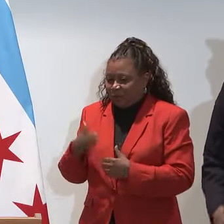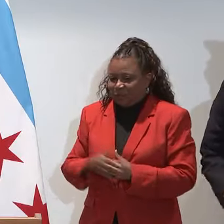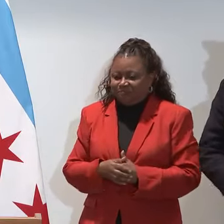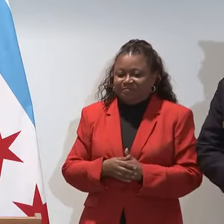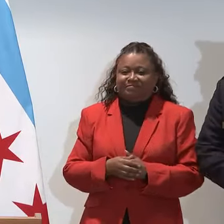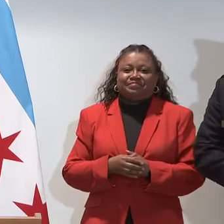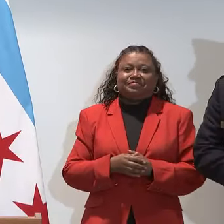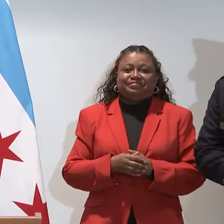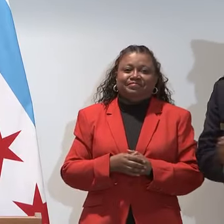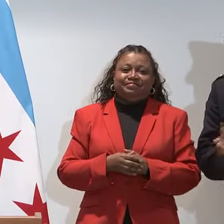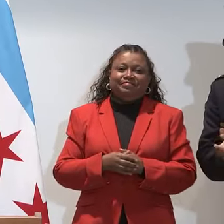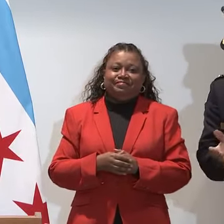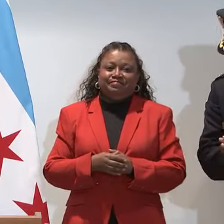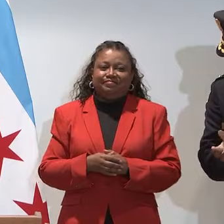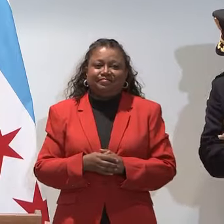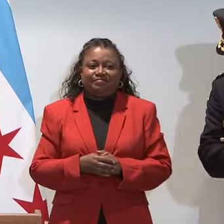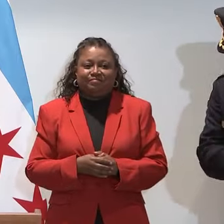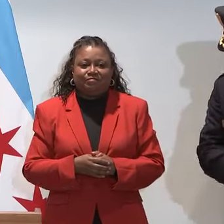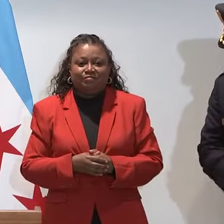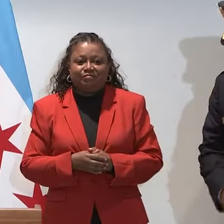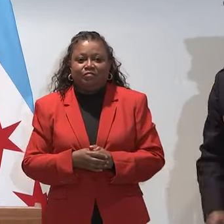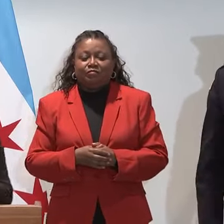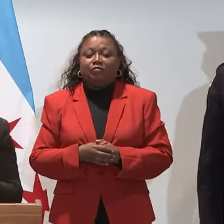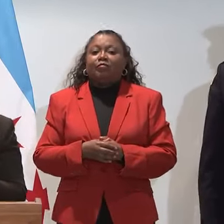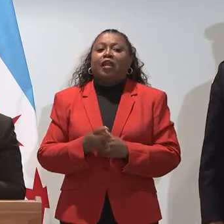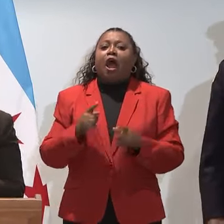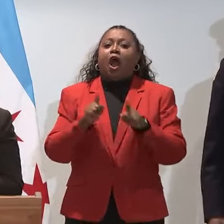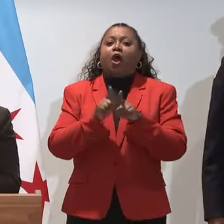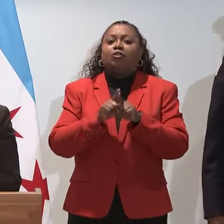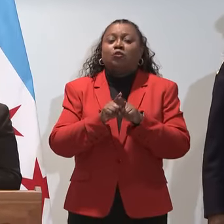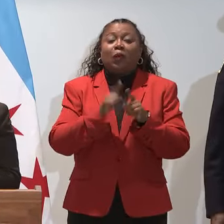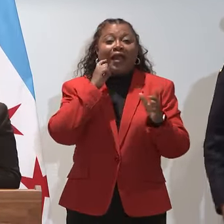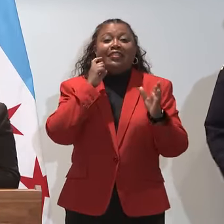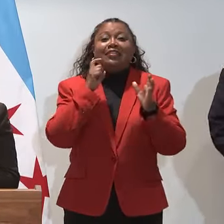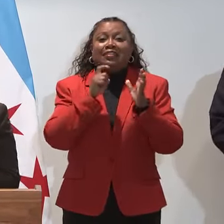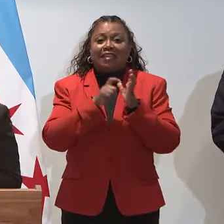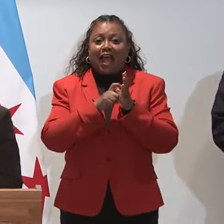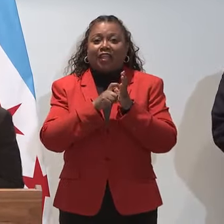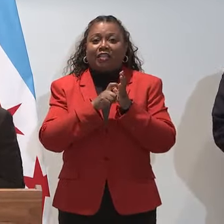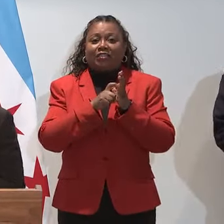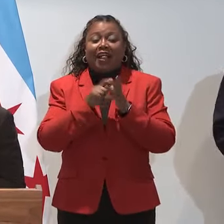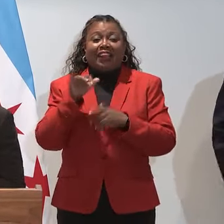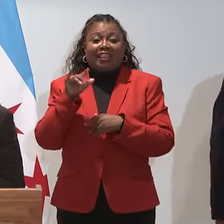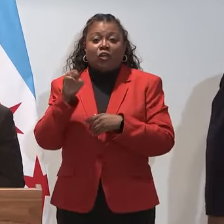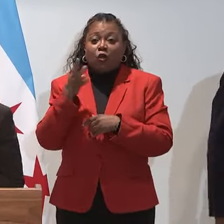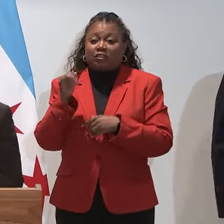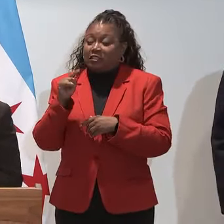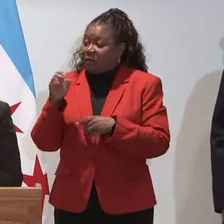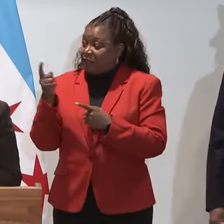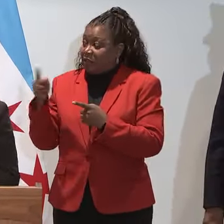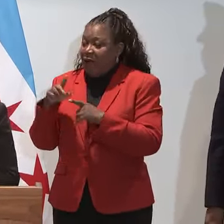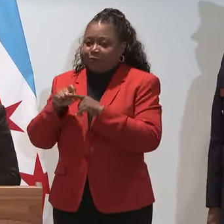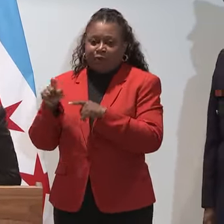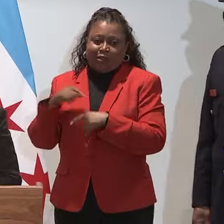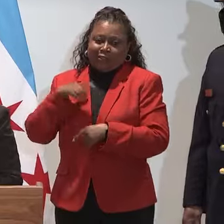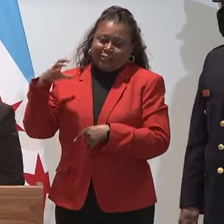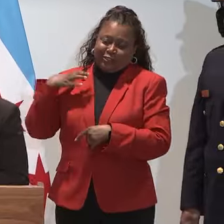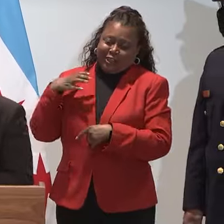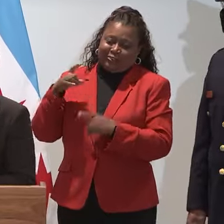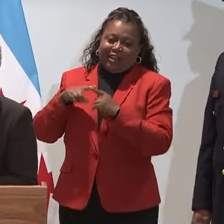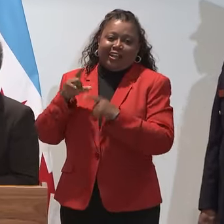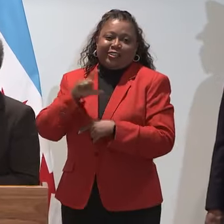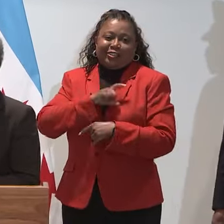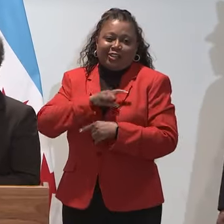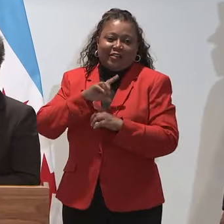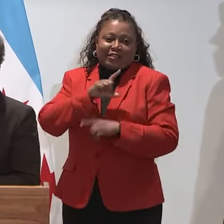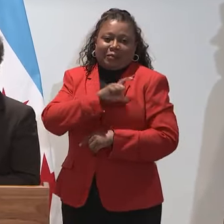I also want to acknowledge Leo Schmitz, who I'm calling Chief of the